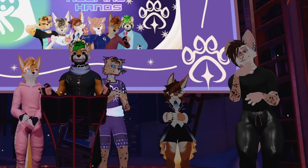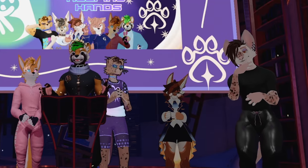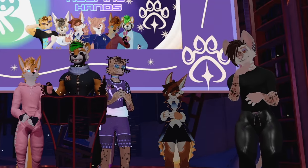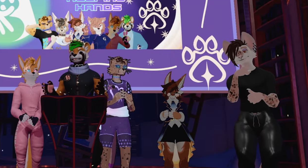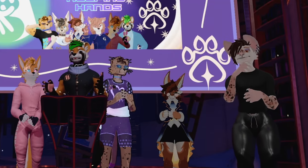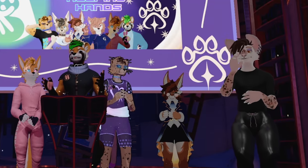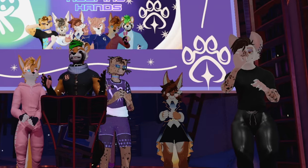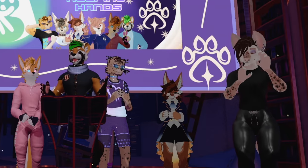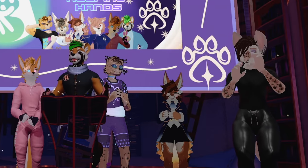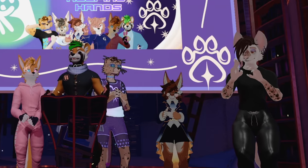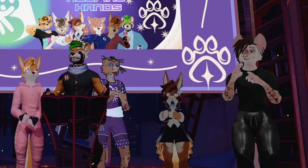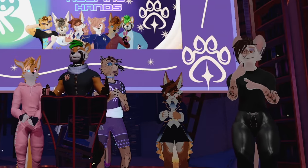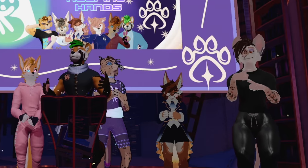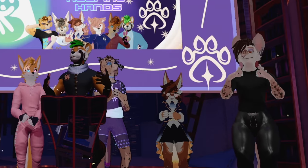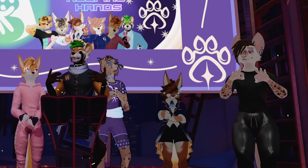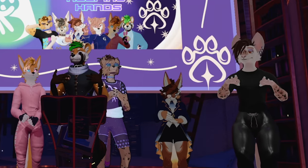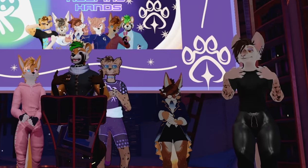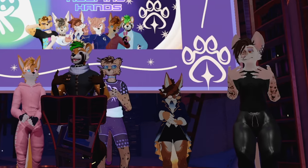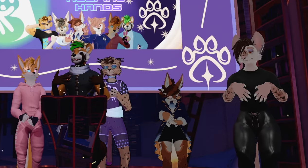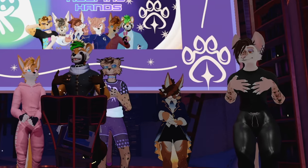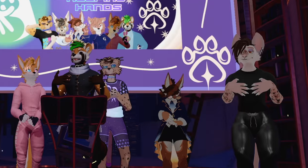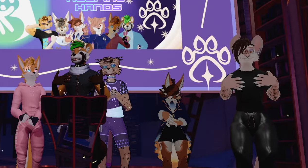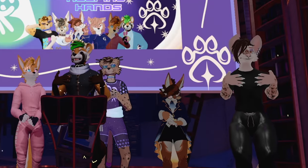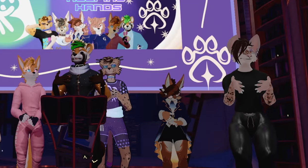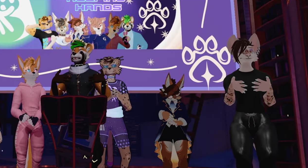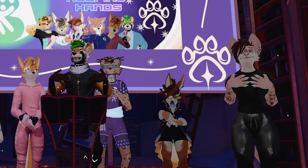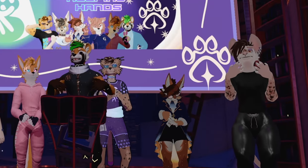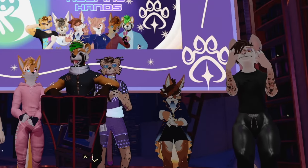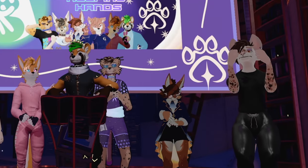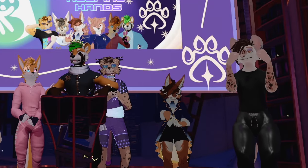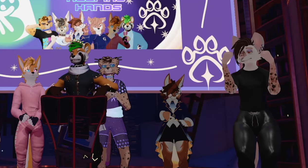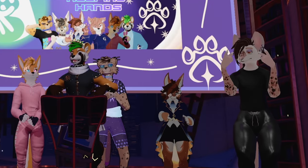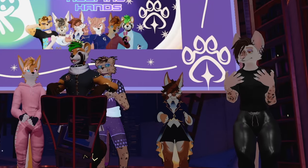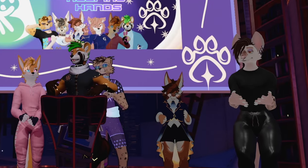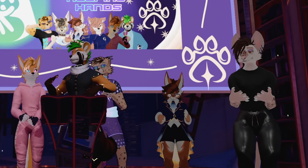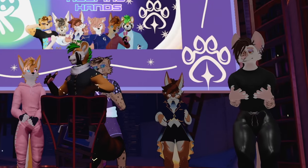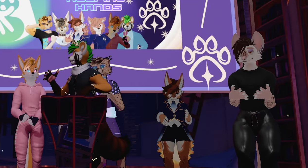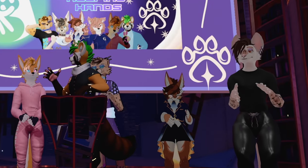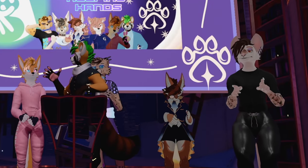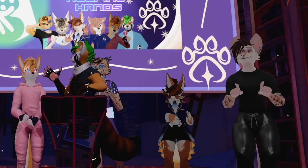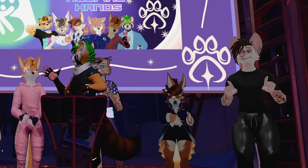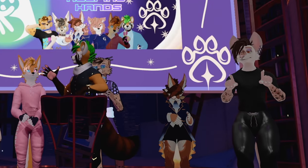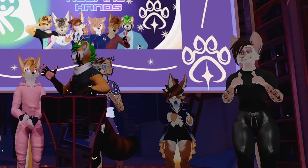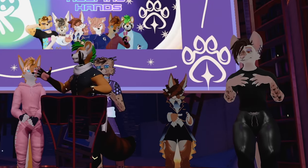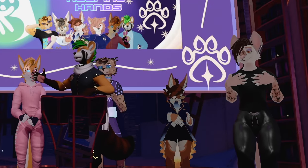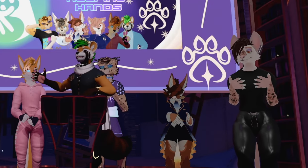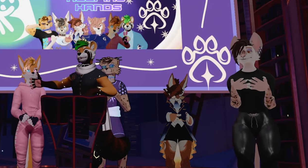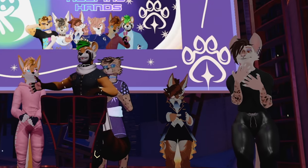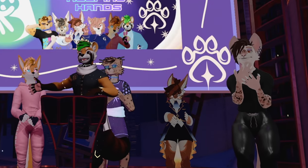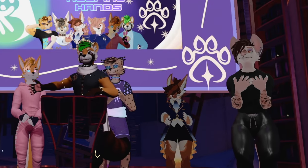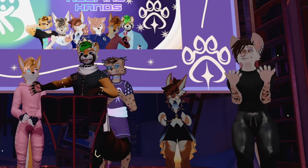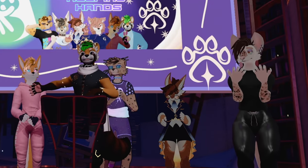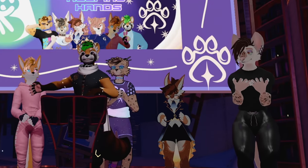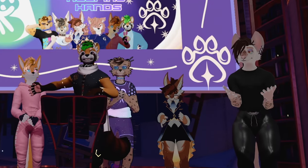sign language avatars out there. We have some that we've made in-house, who have been made by, for example, we have Bork, who's made